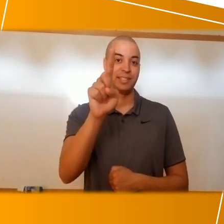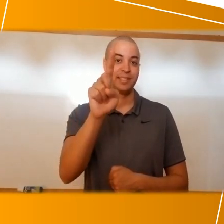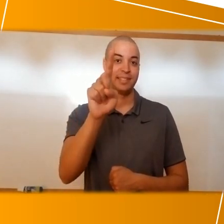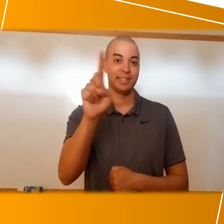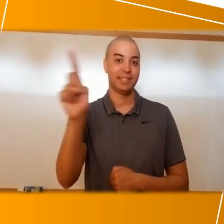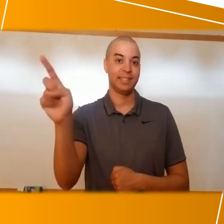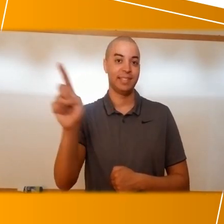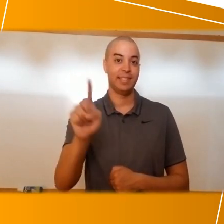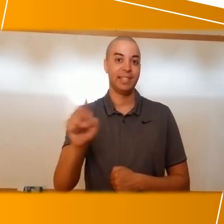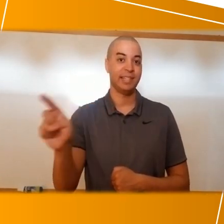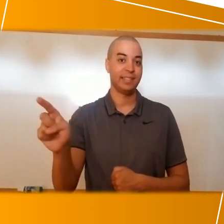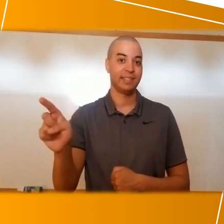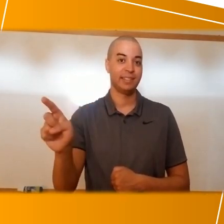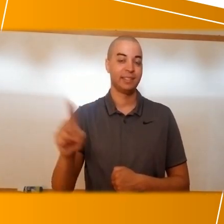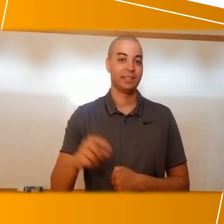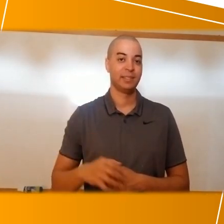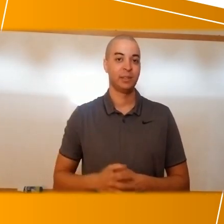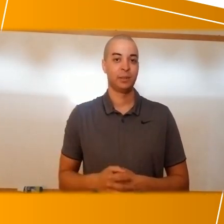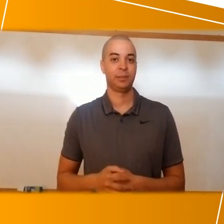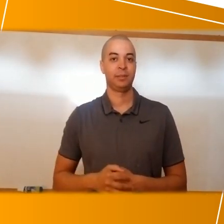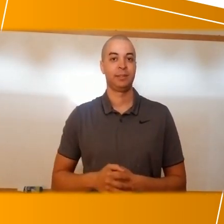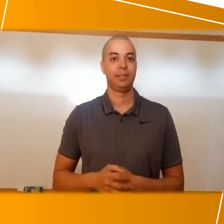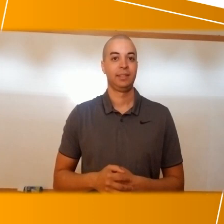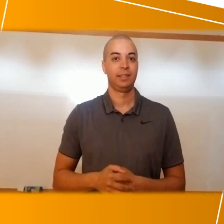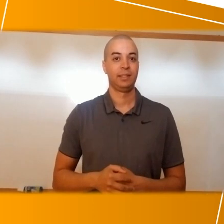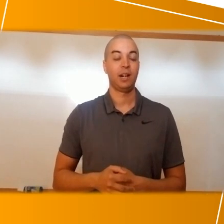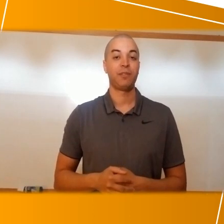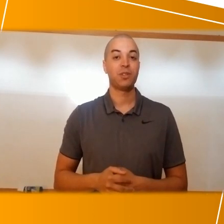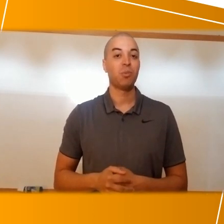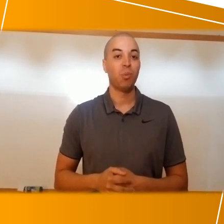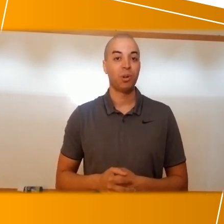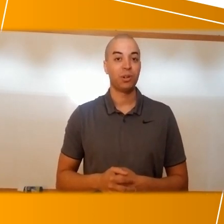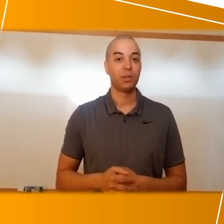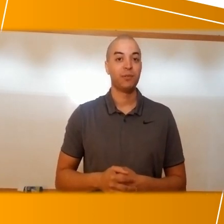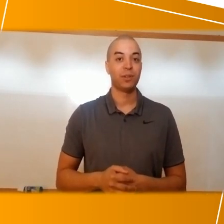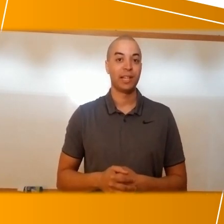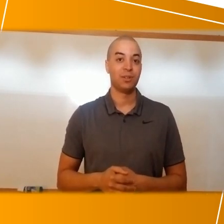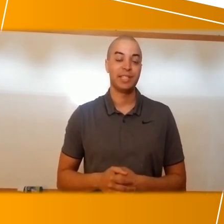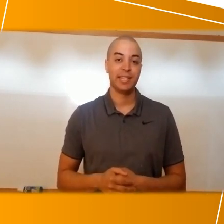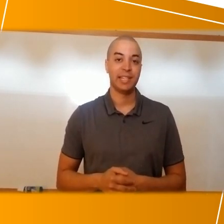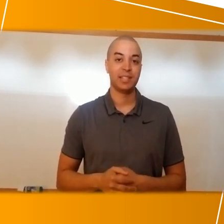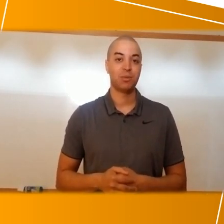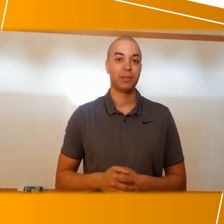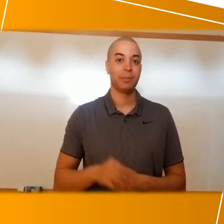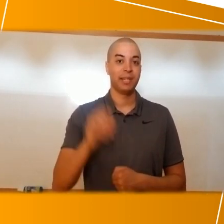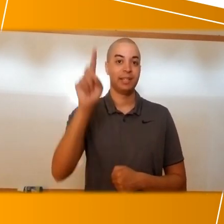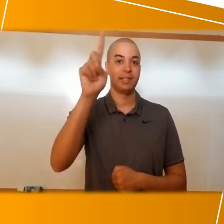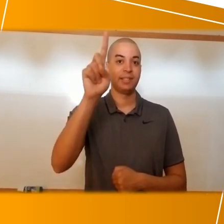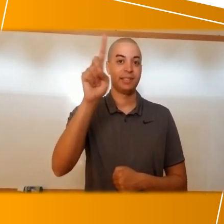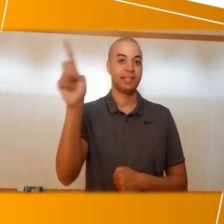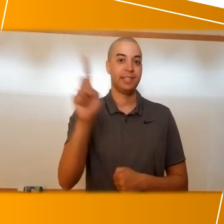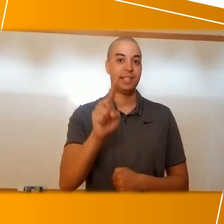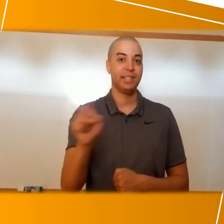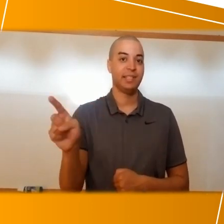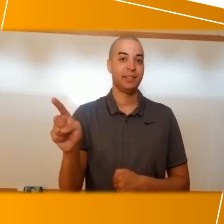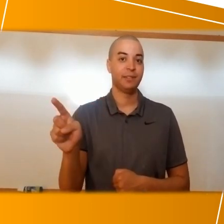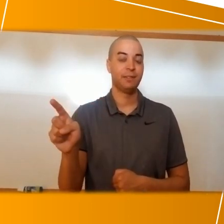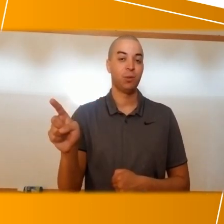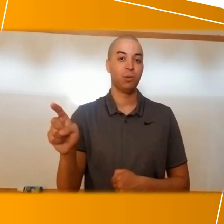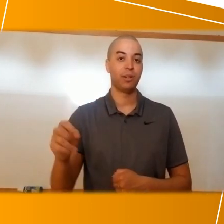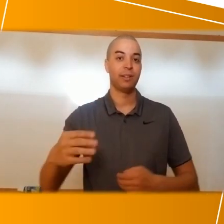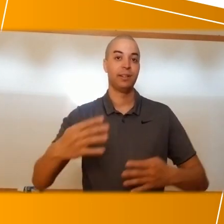us. Z. Our first word for letter Z is going to be